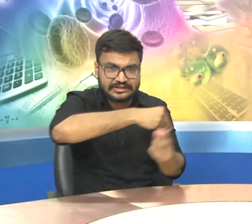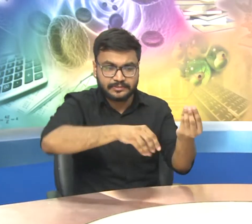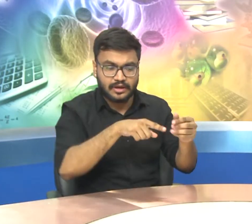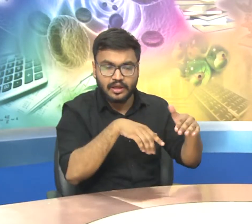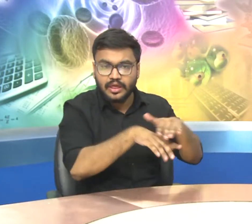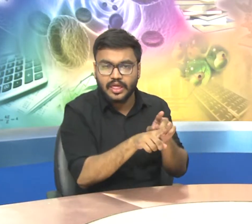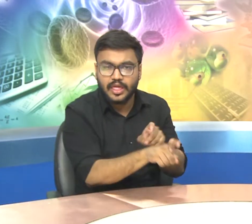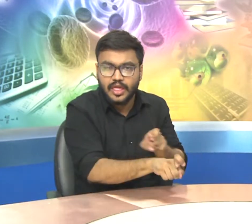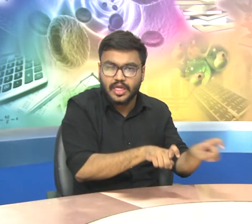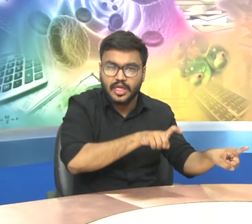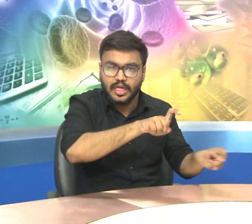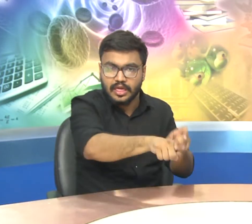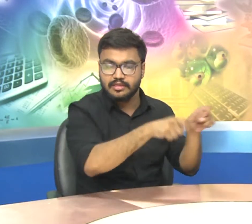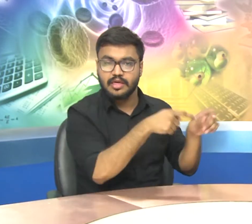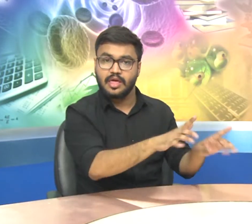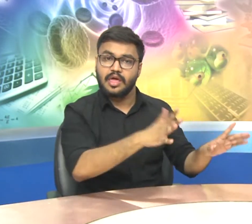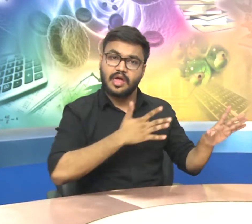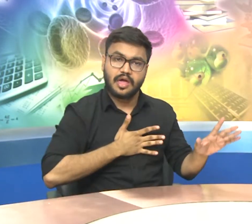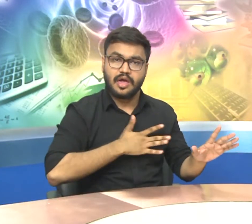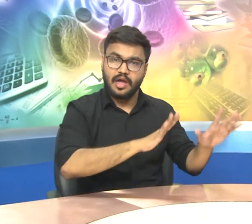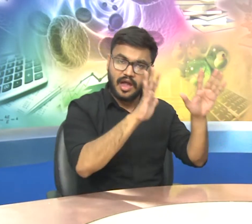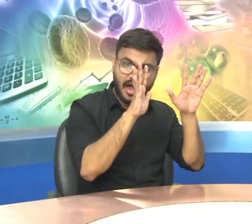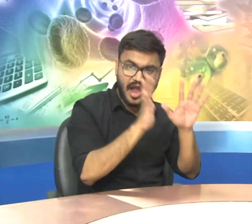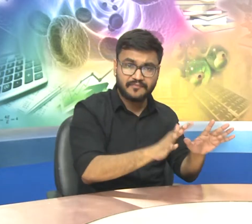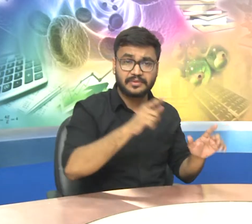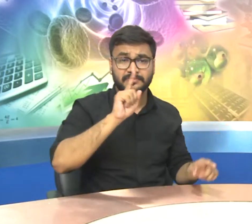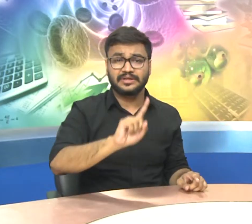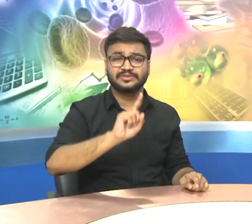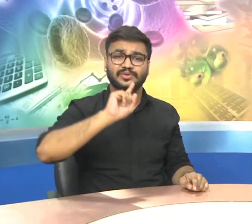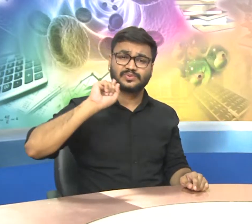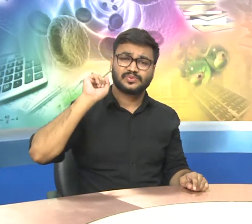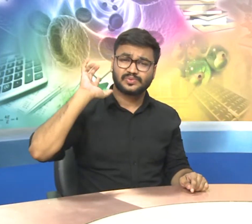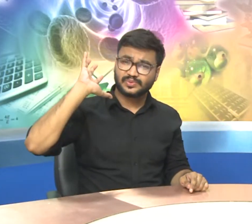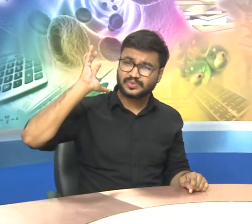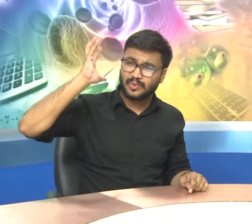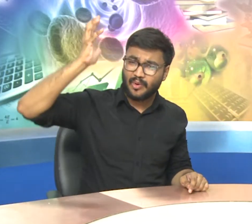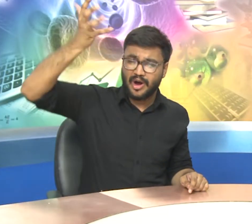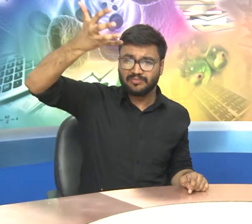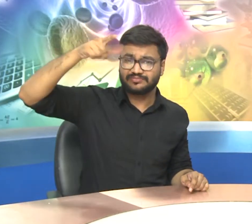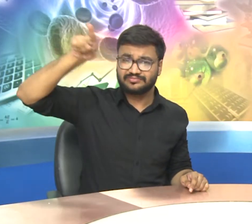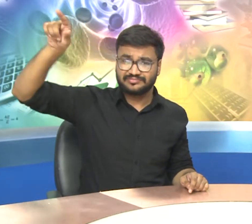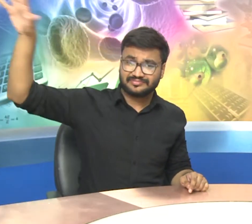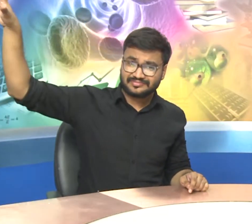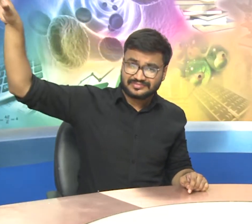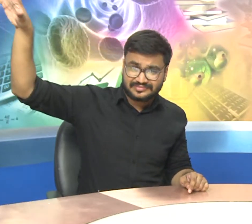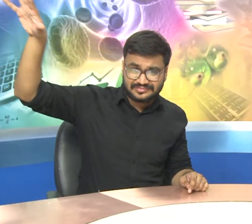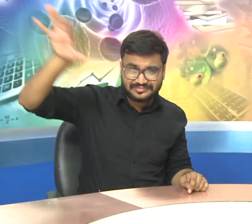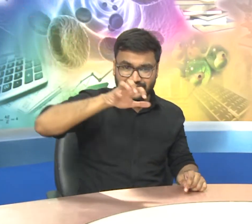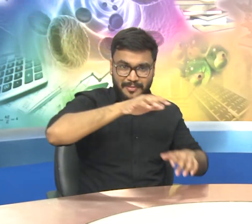It is convenient to study its basic structure and function.